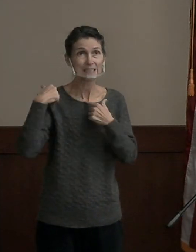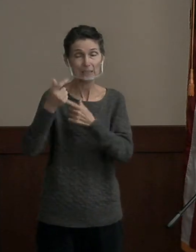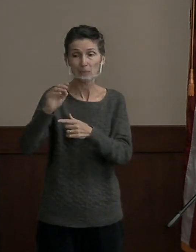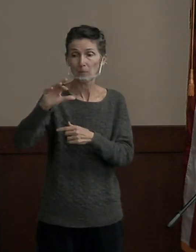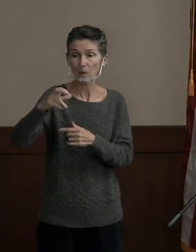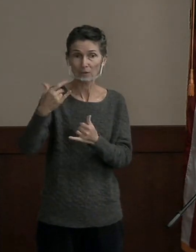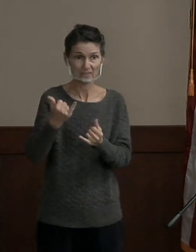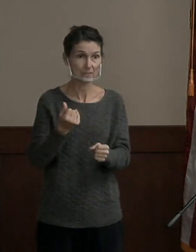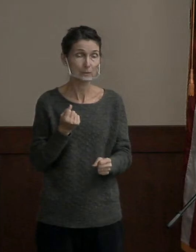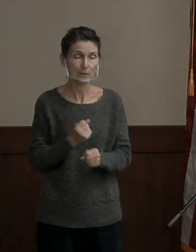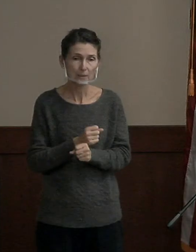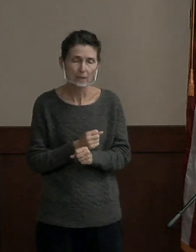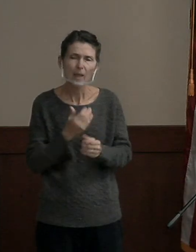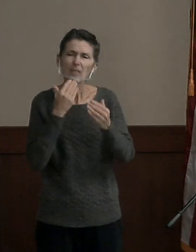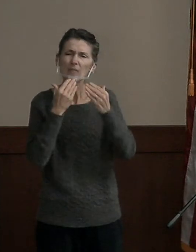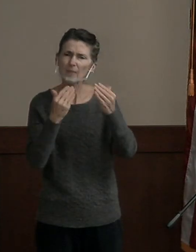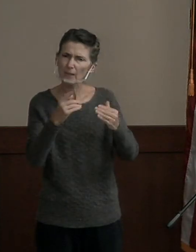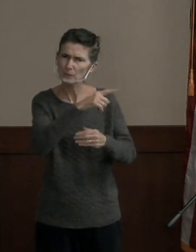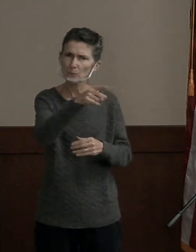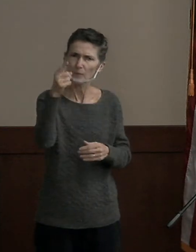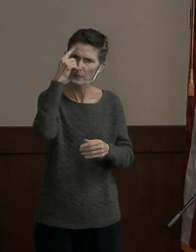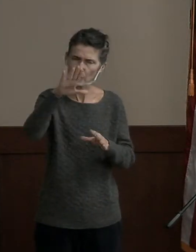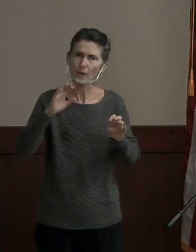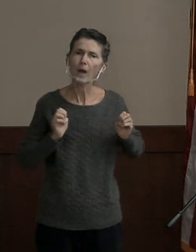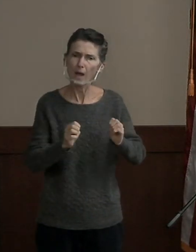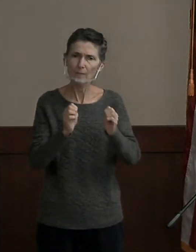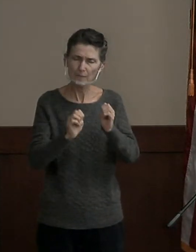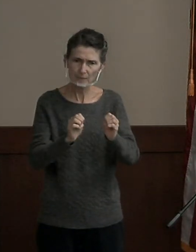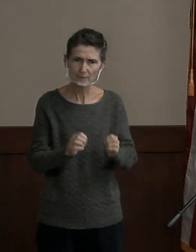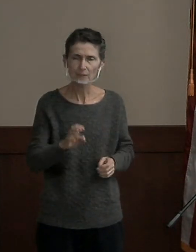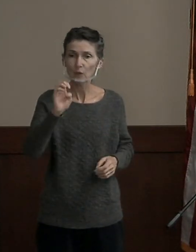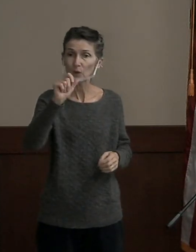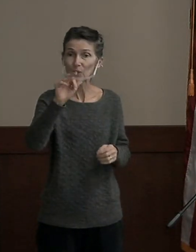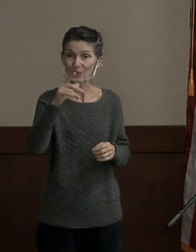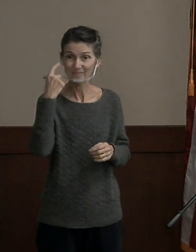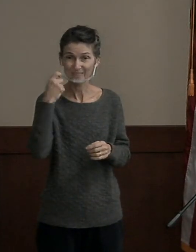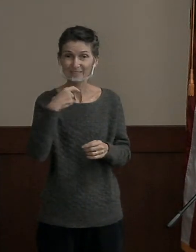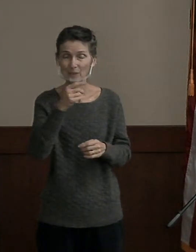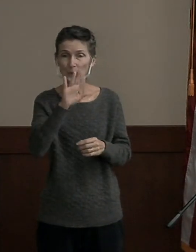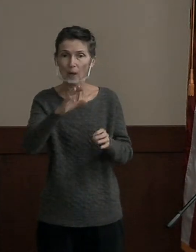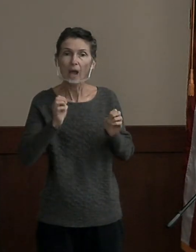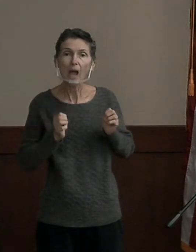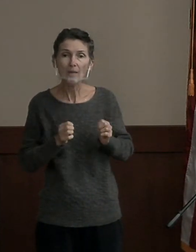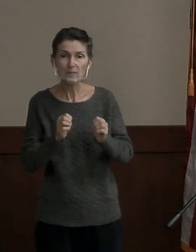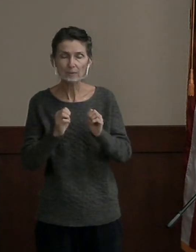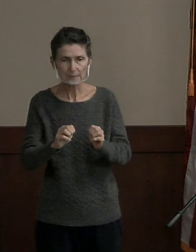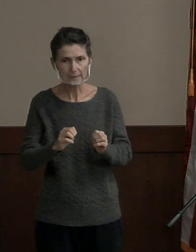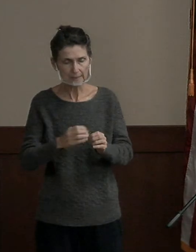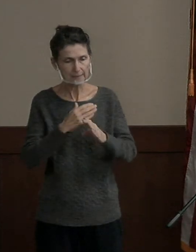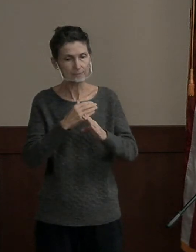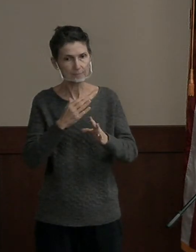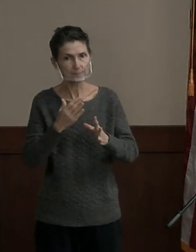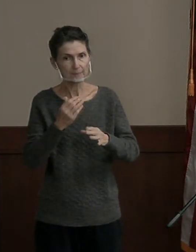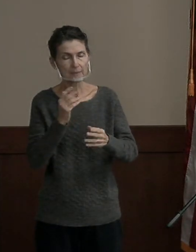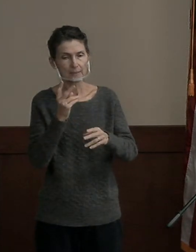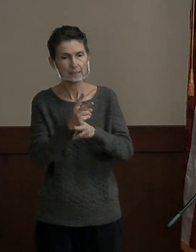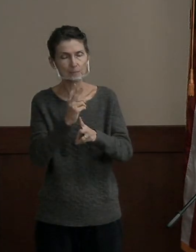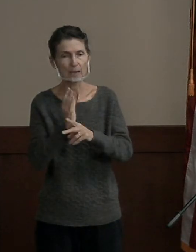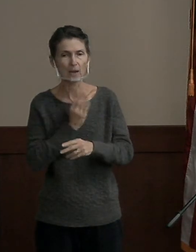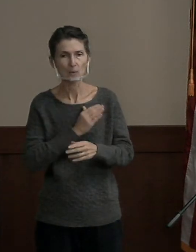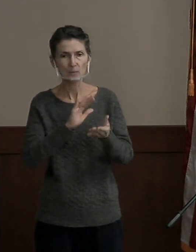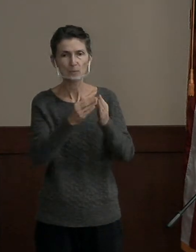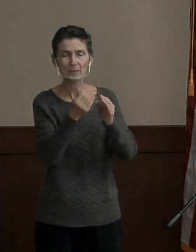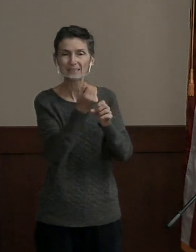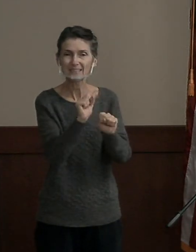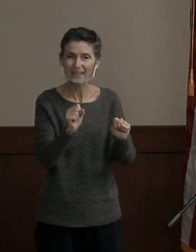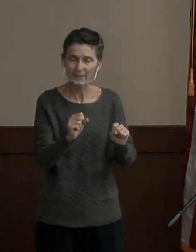this year, thank you for your efforts. As Earl has told you, your efforts have kept our community safe, have